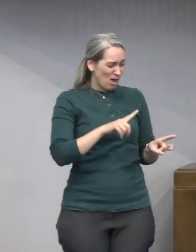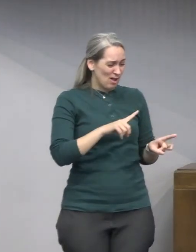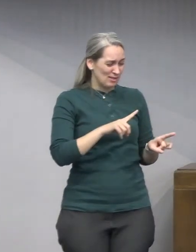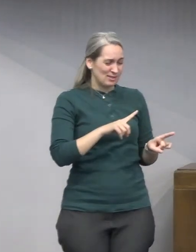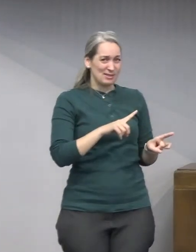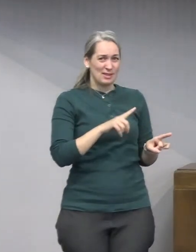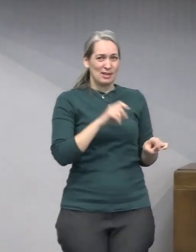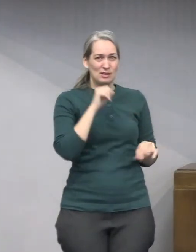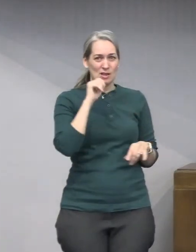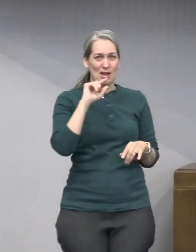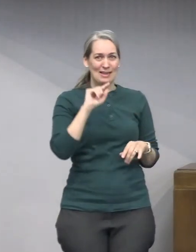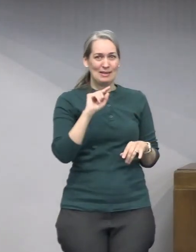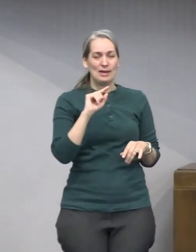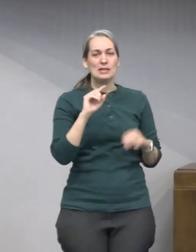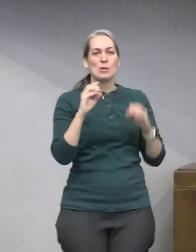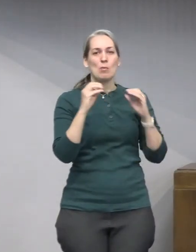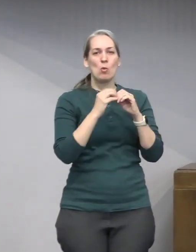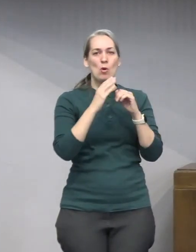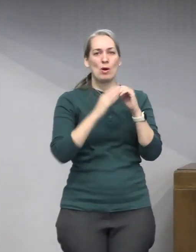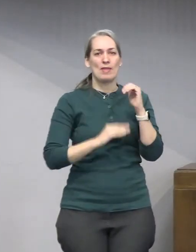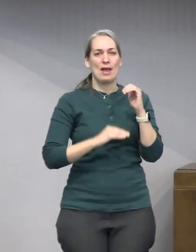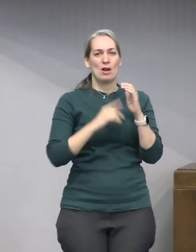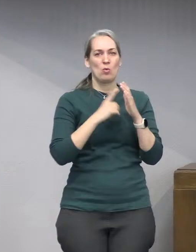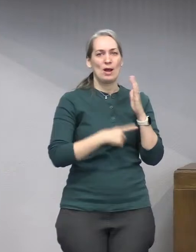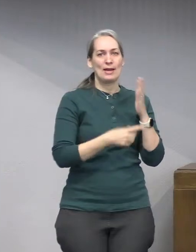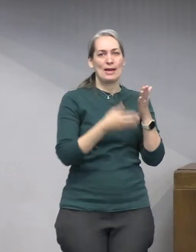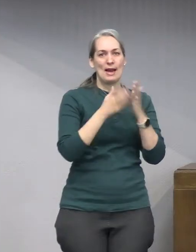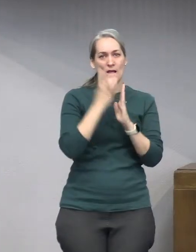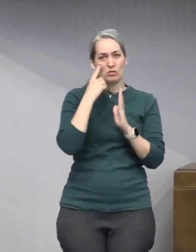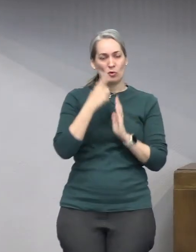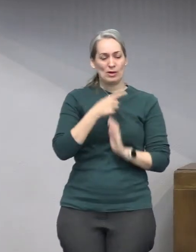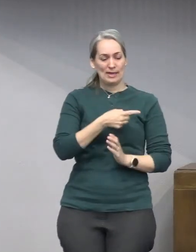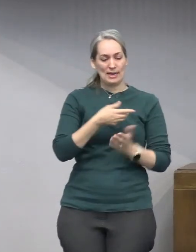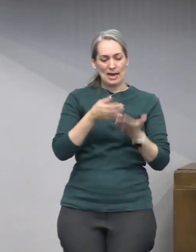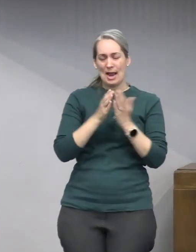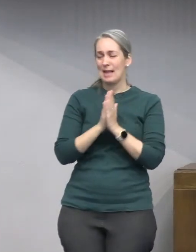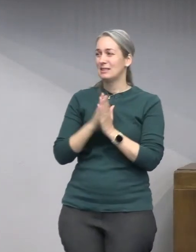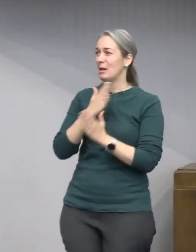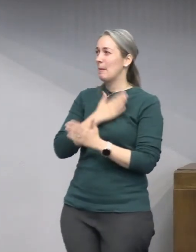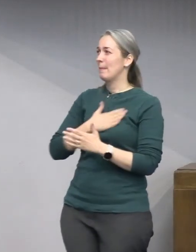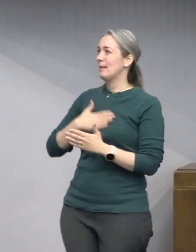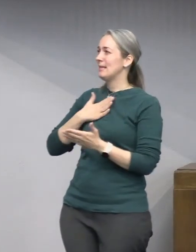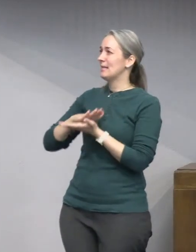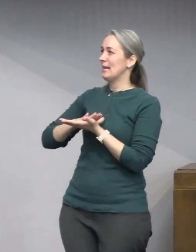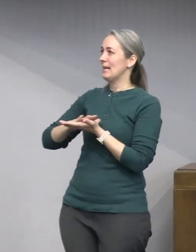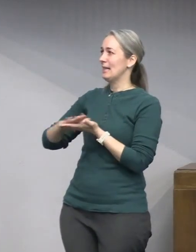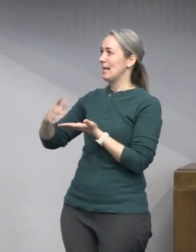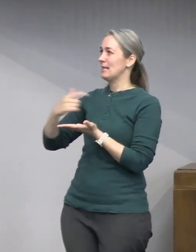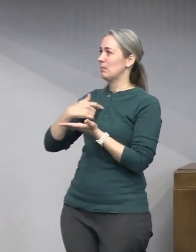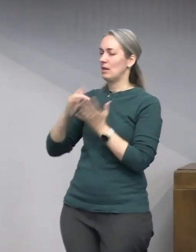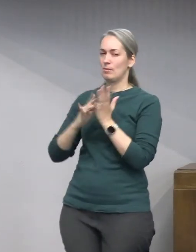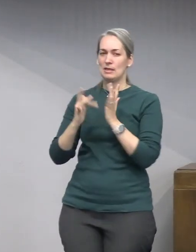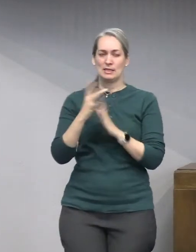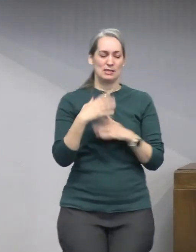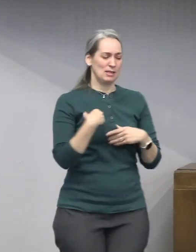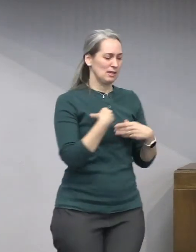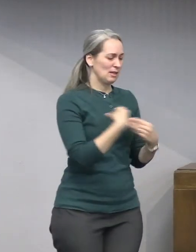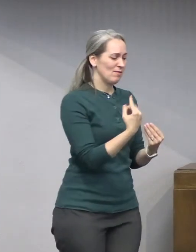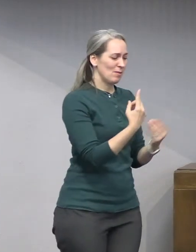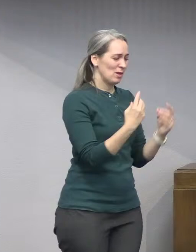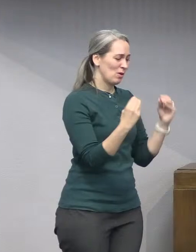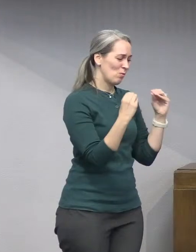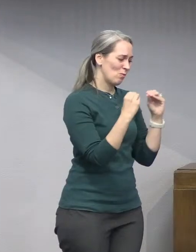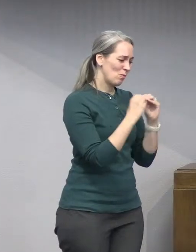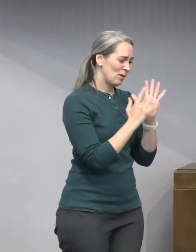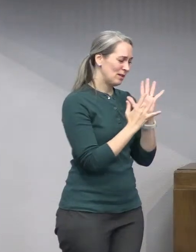beyond what the man had asked for. The man had asked to be cleansed, but Jesus gave him something more. Jesus